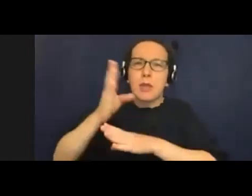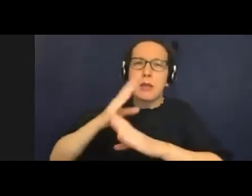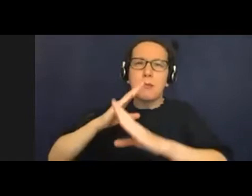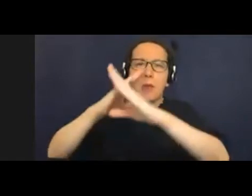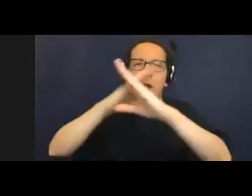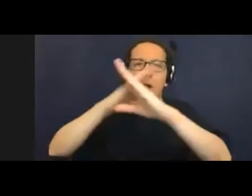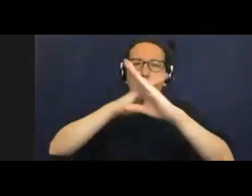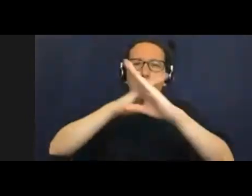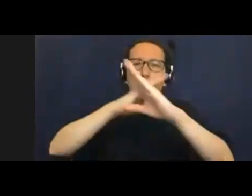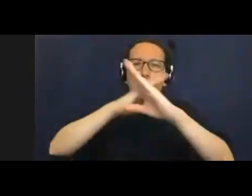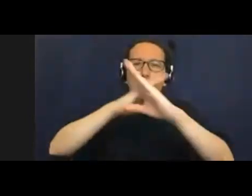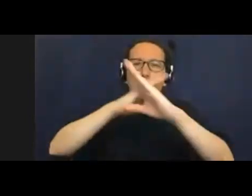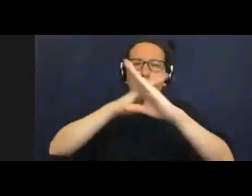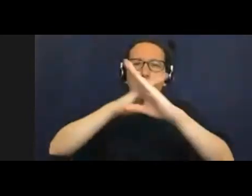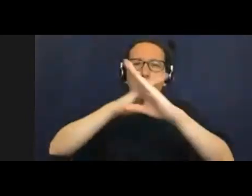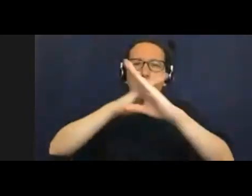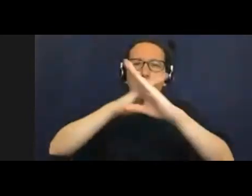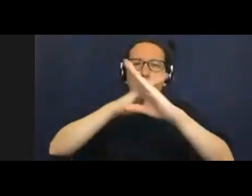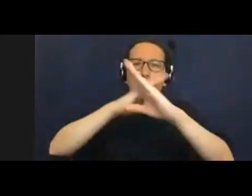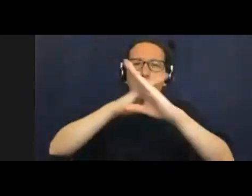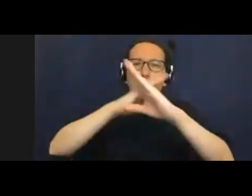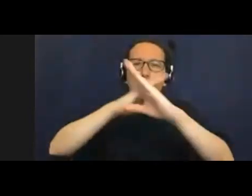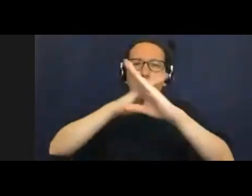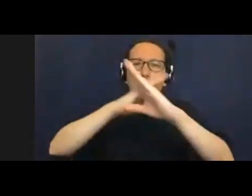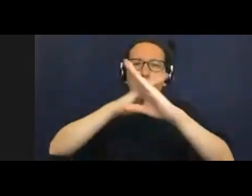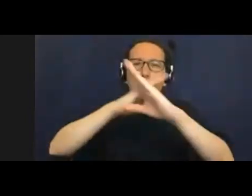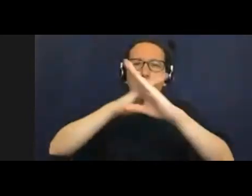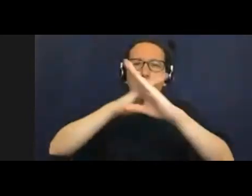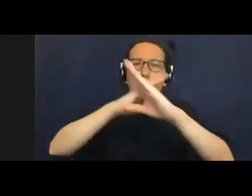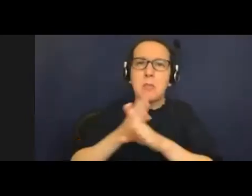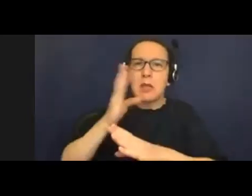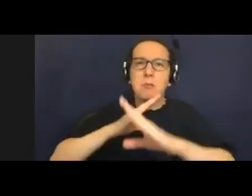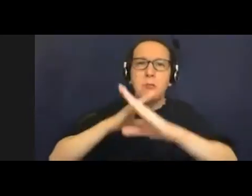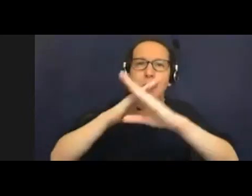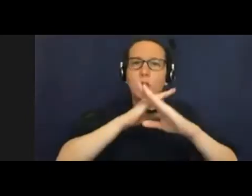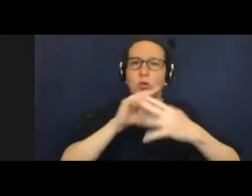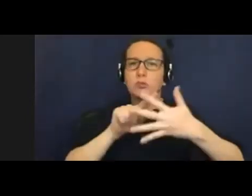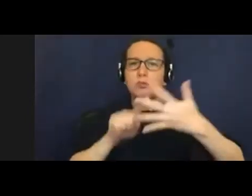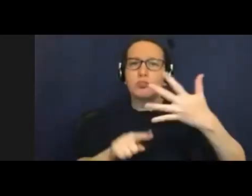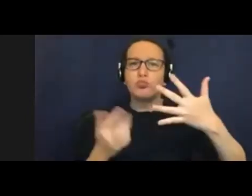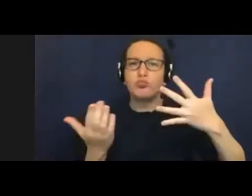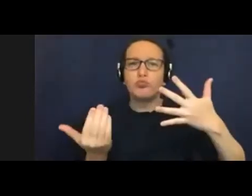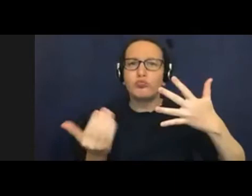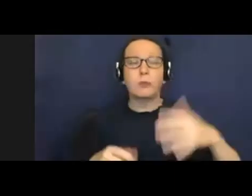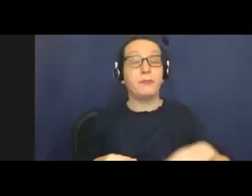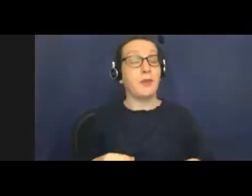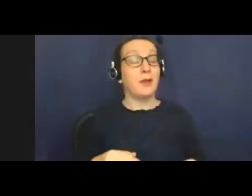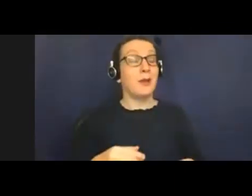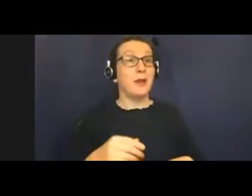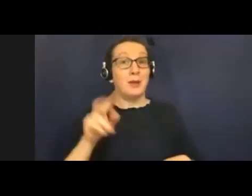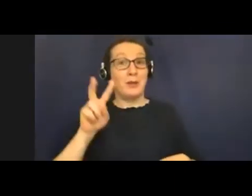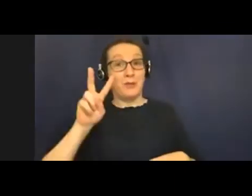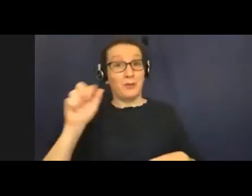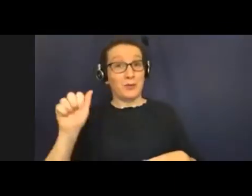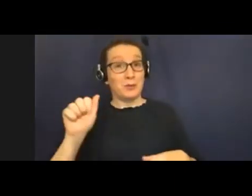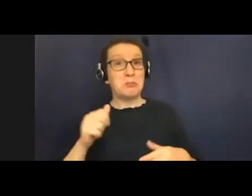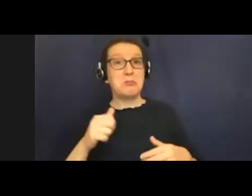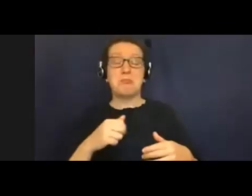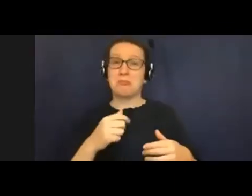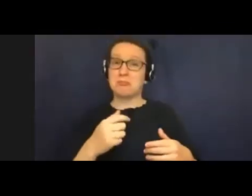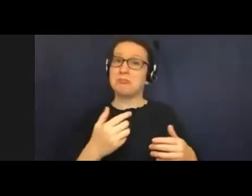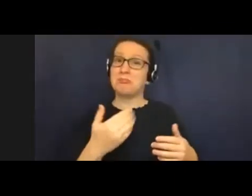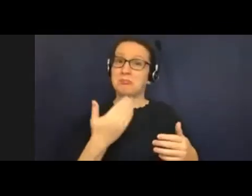Good morning, Magnus. Everyone, I'm looking forward to this conversation today. To answer your question, there's quite a